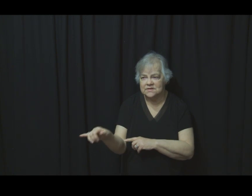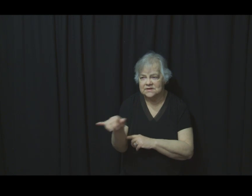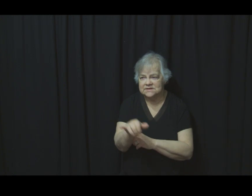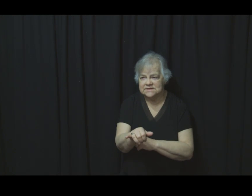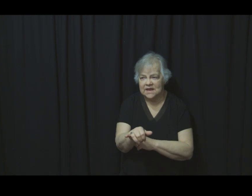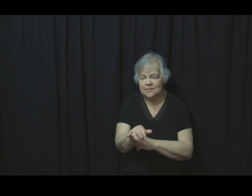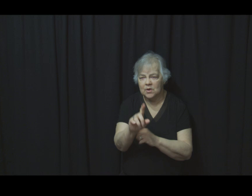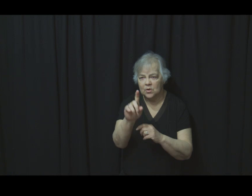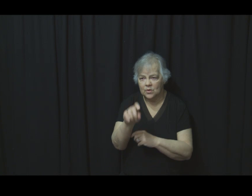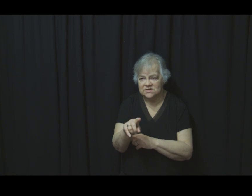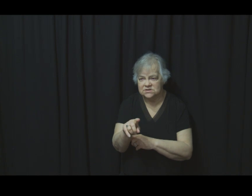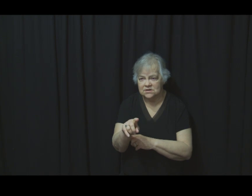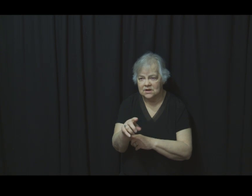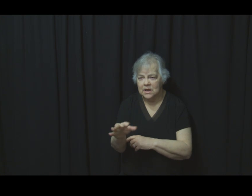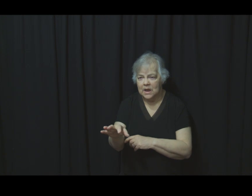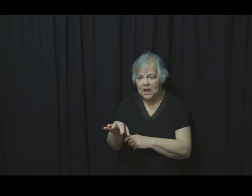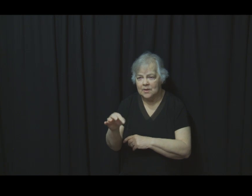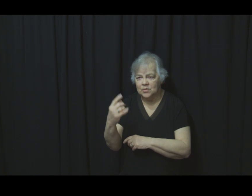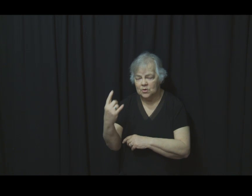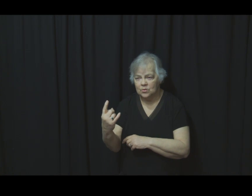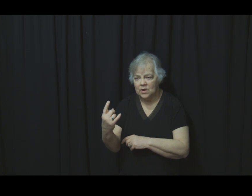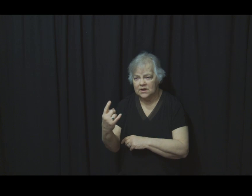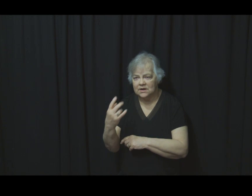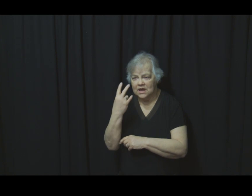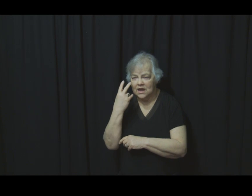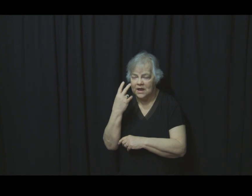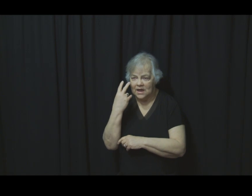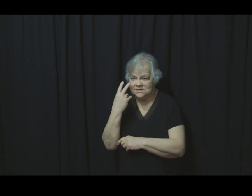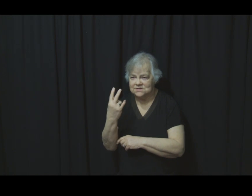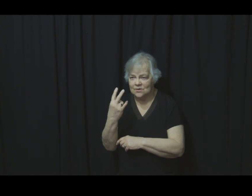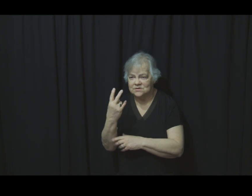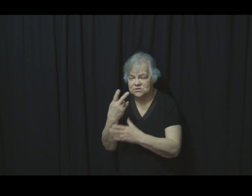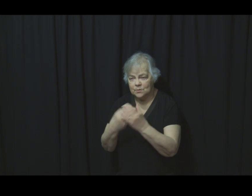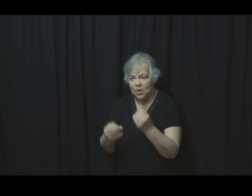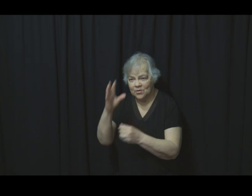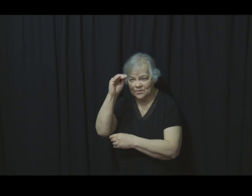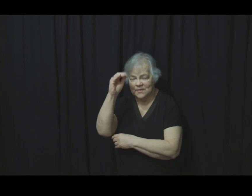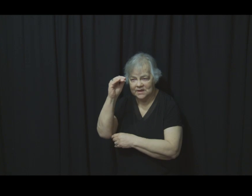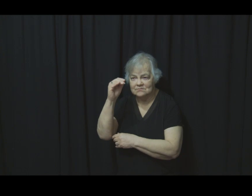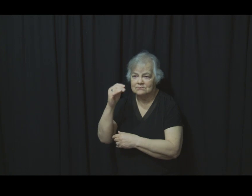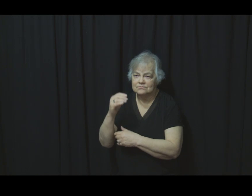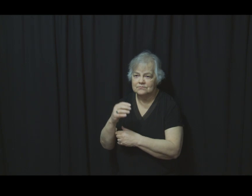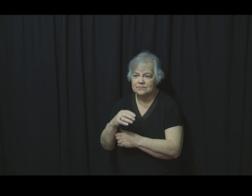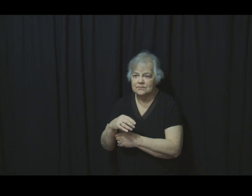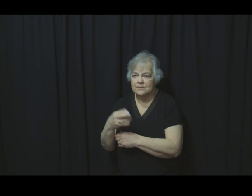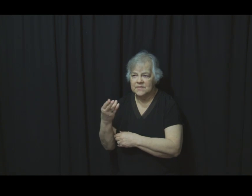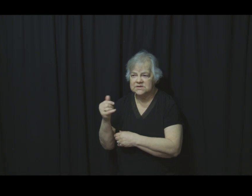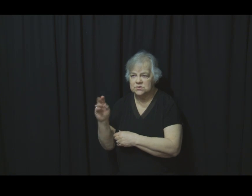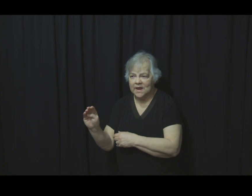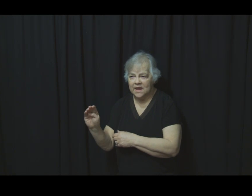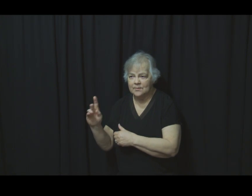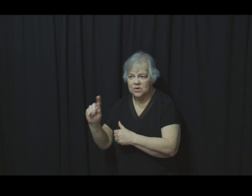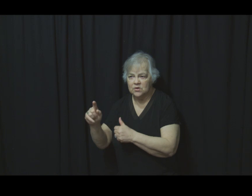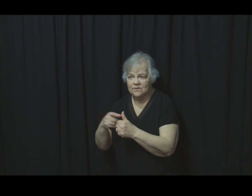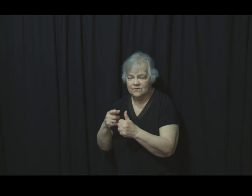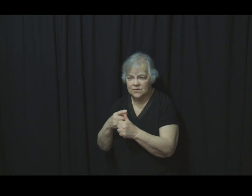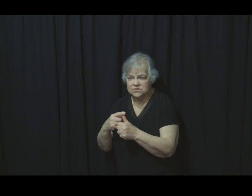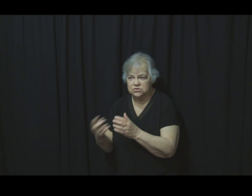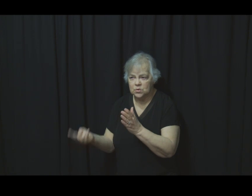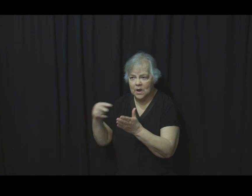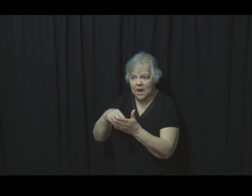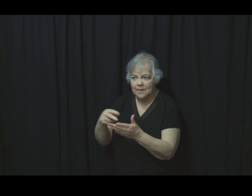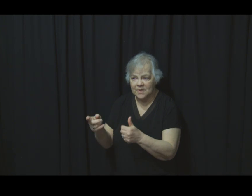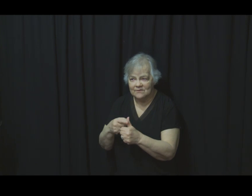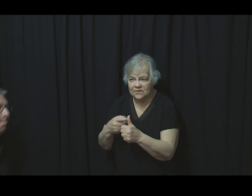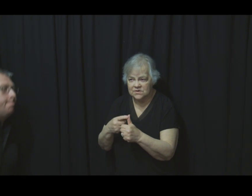the other man. And I did pull one card aside here because I noticed it was to both men, so we may be able to get to that at some point. Mr. Ham, you've been up first. If you'll hop up first this time, and